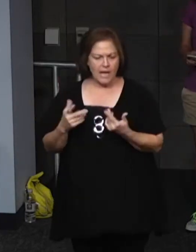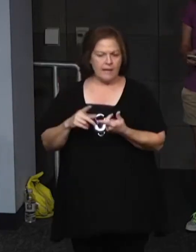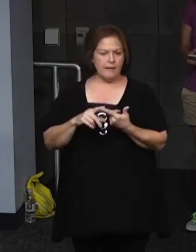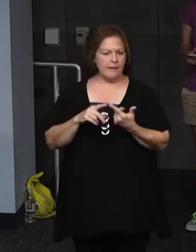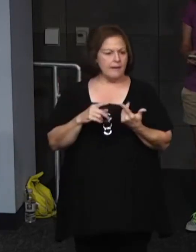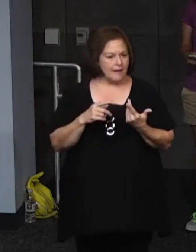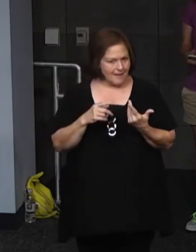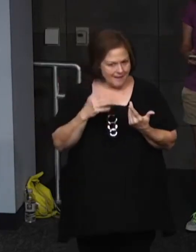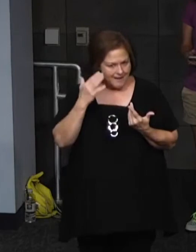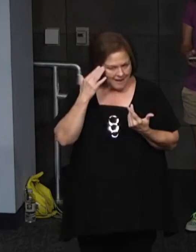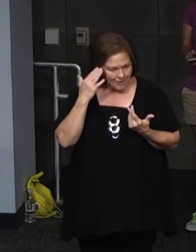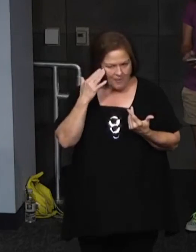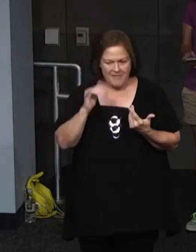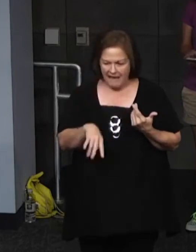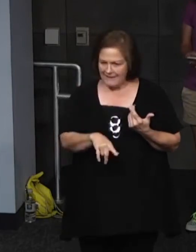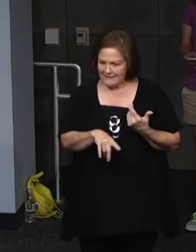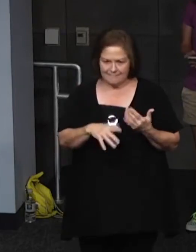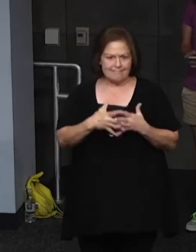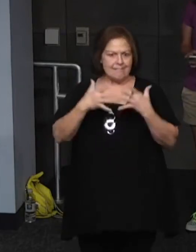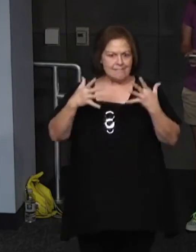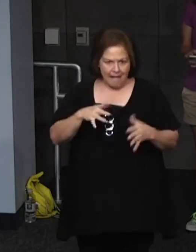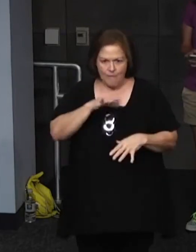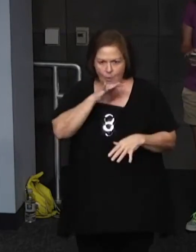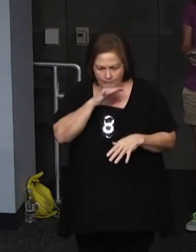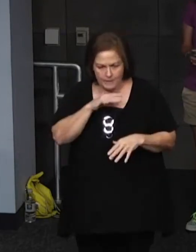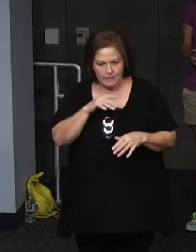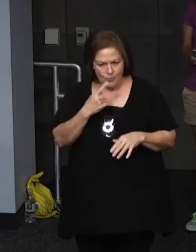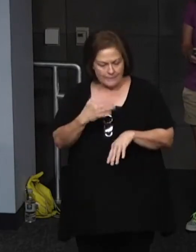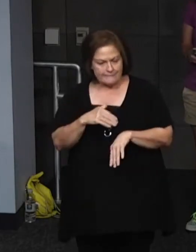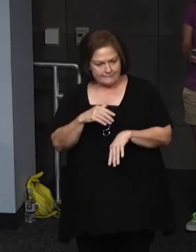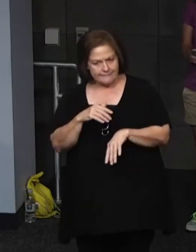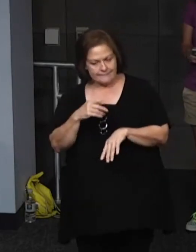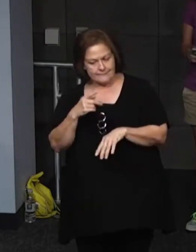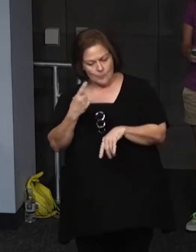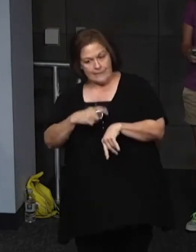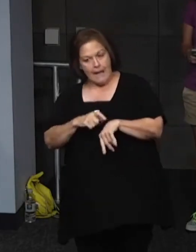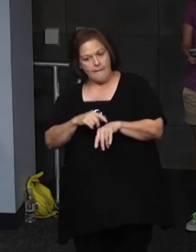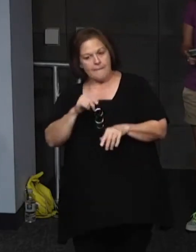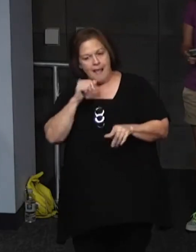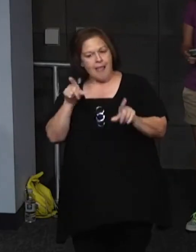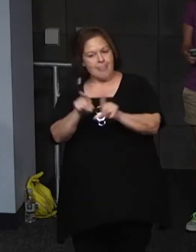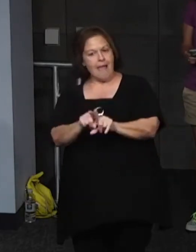That is a lot of extra garbage at one time that would not be out there pre-storm.